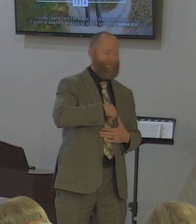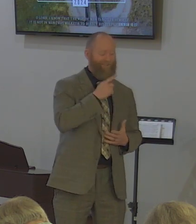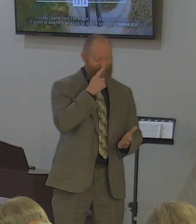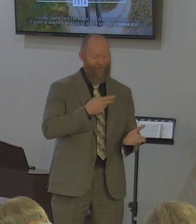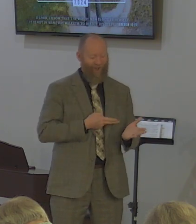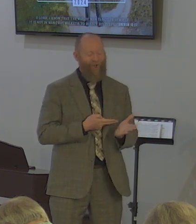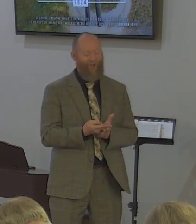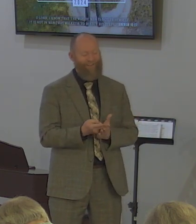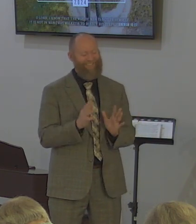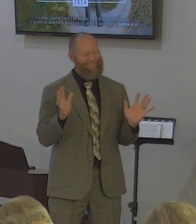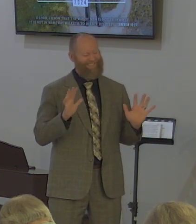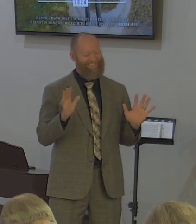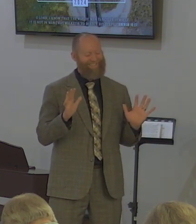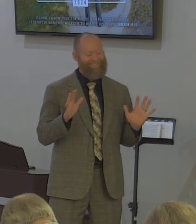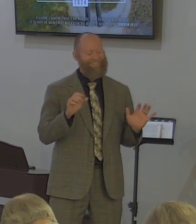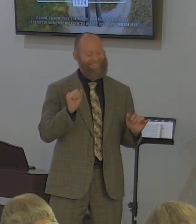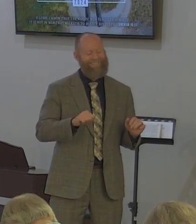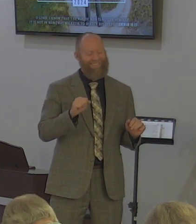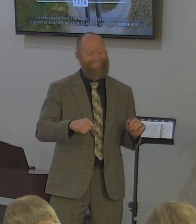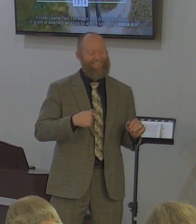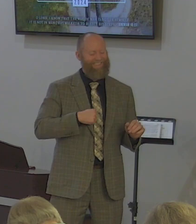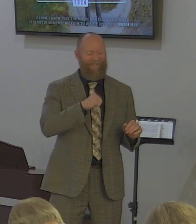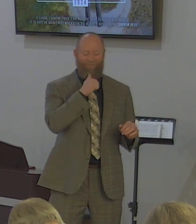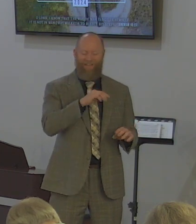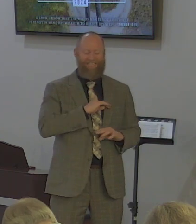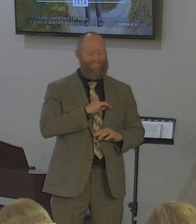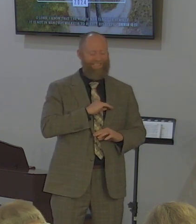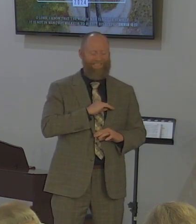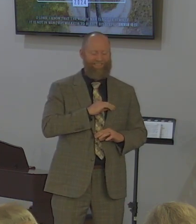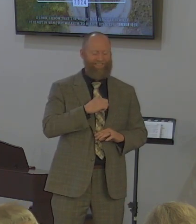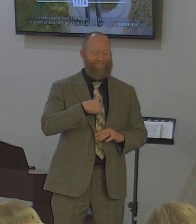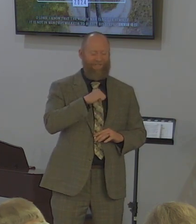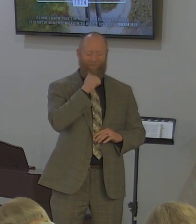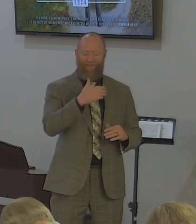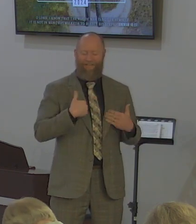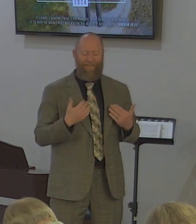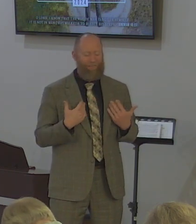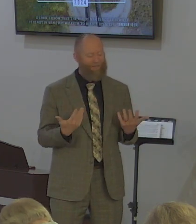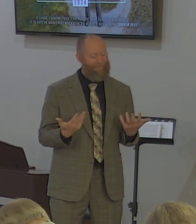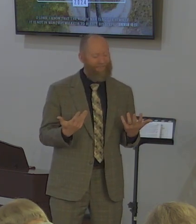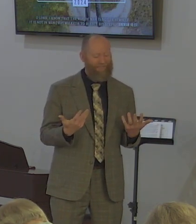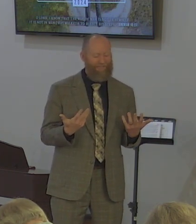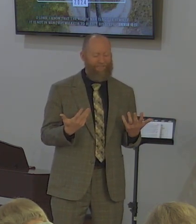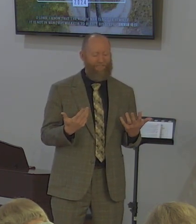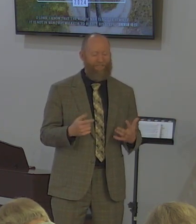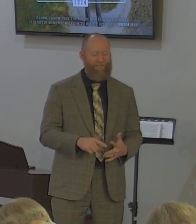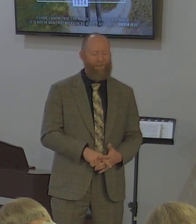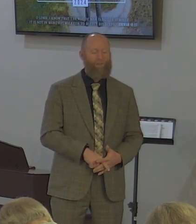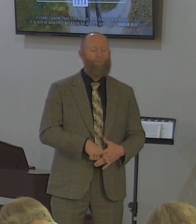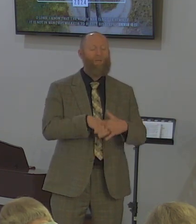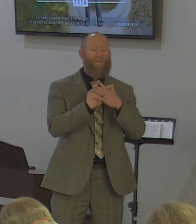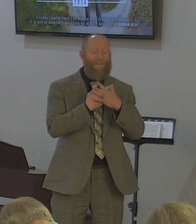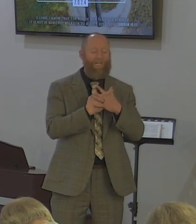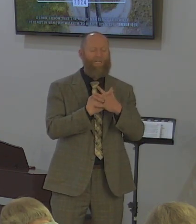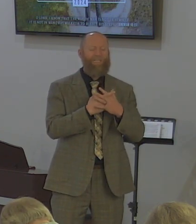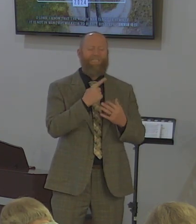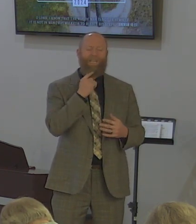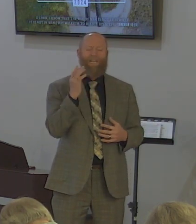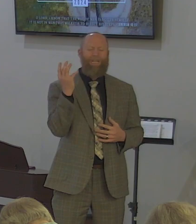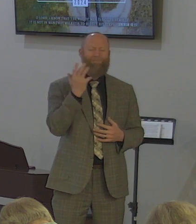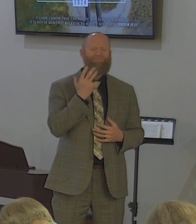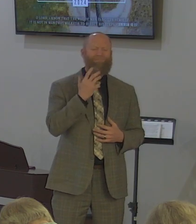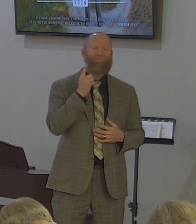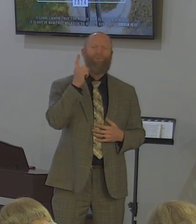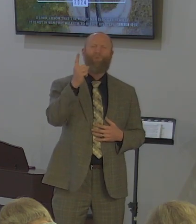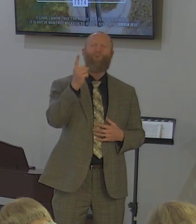we'd be honest enough to admit when we're really not contented. And to begin by looking at what You've done and are doing in our life and give